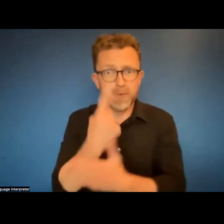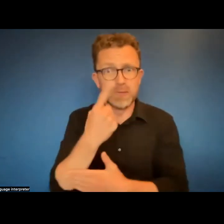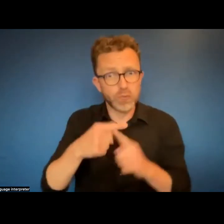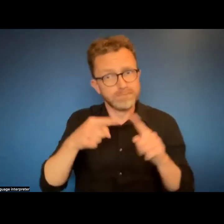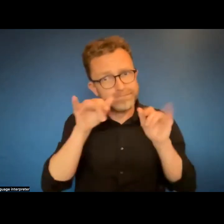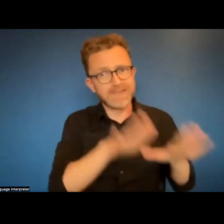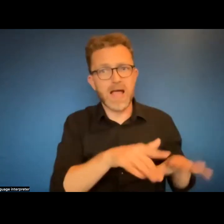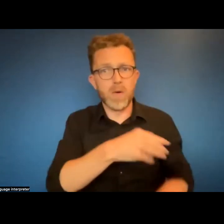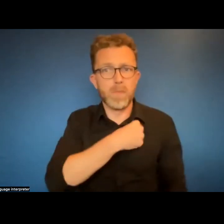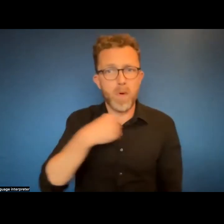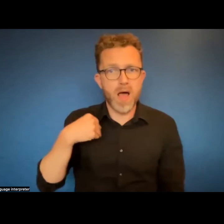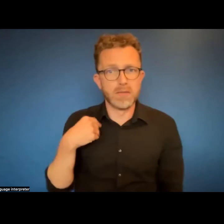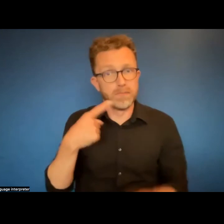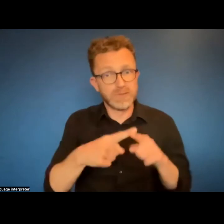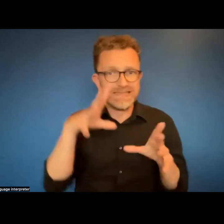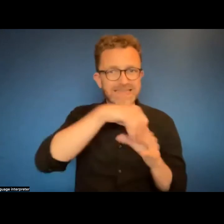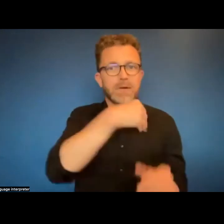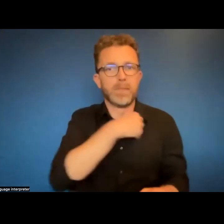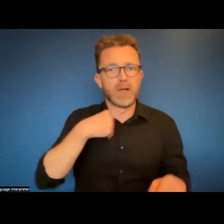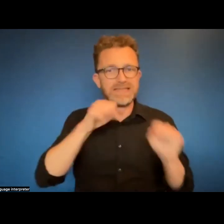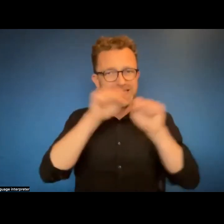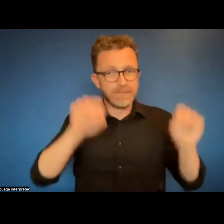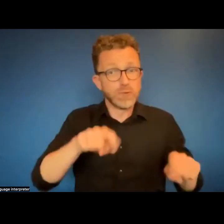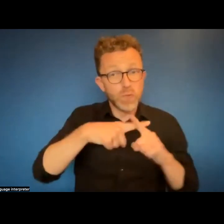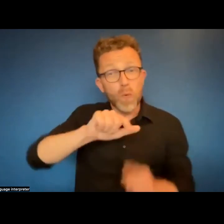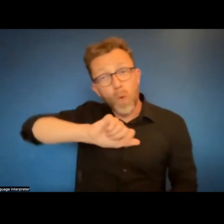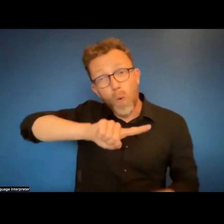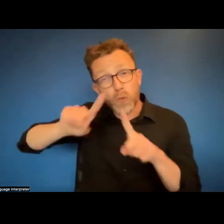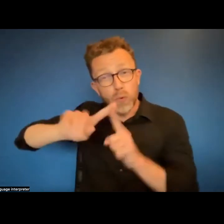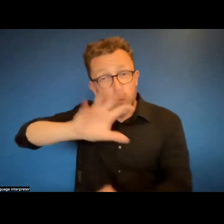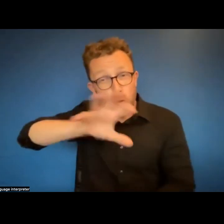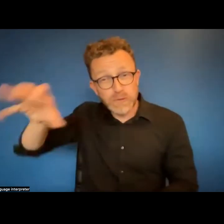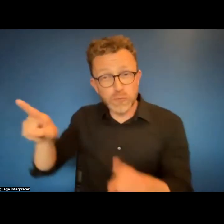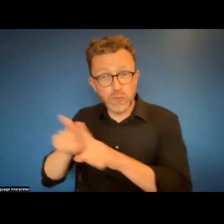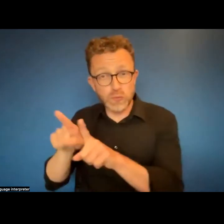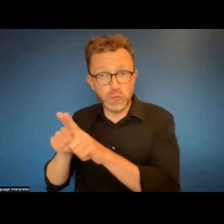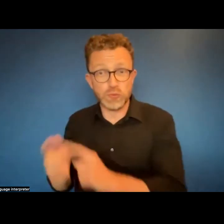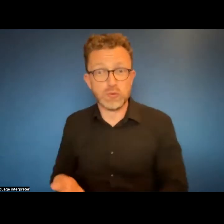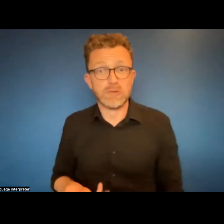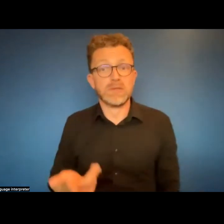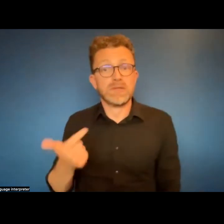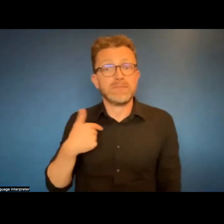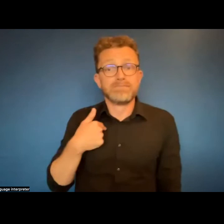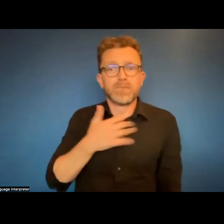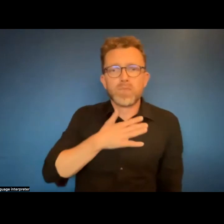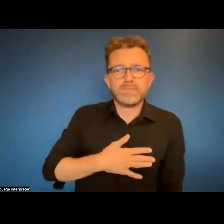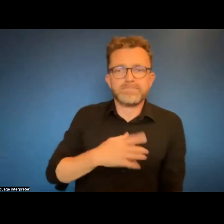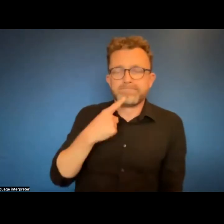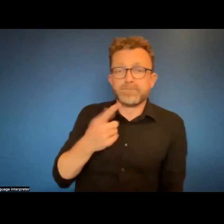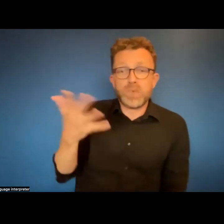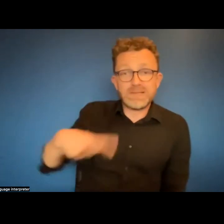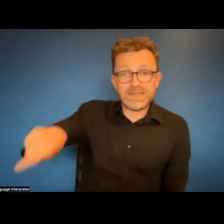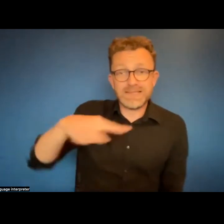I stated like this. Okay, thank you, Adrian, for that. While I'm waiting for in, and do we have